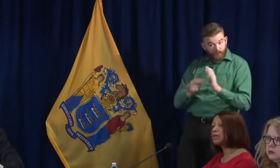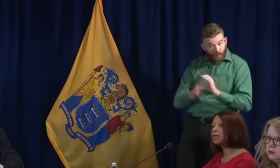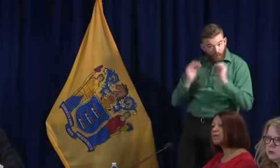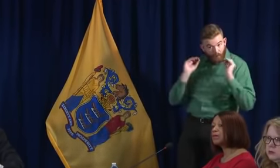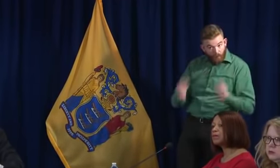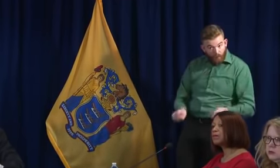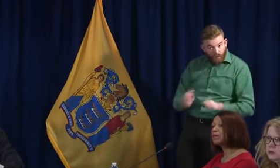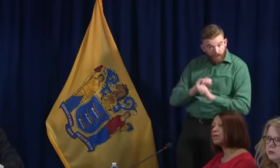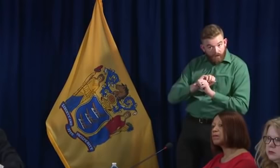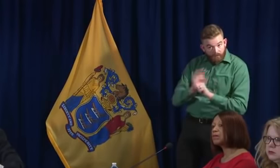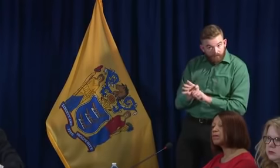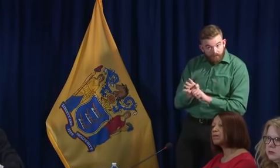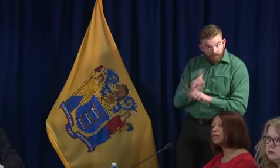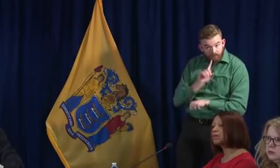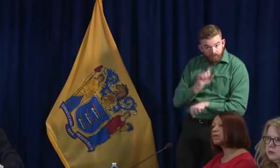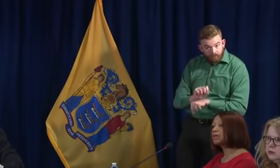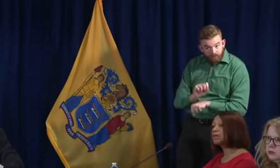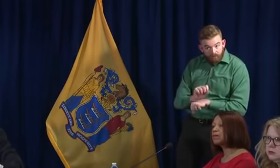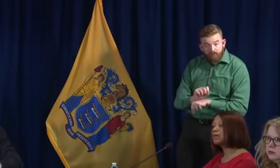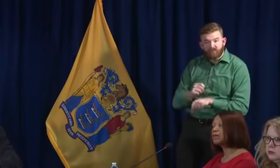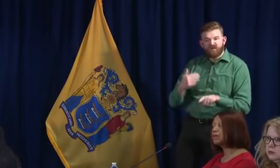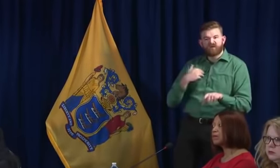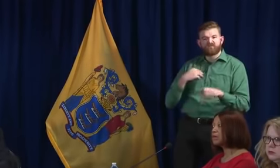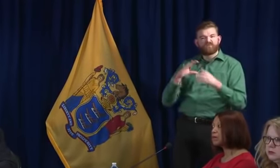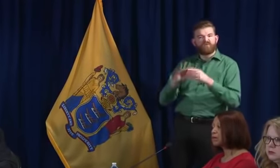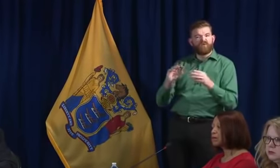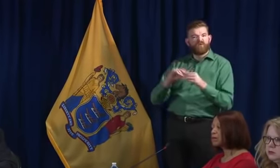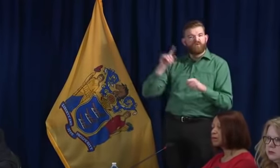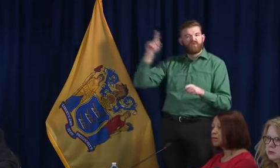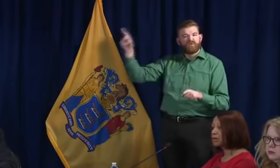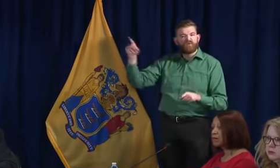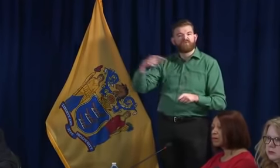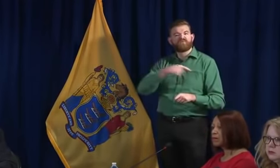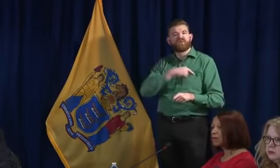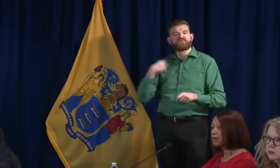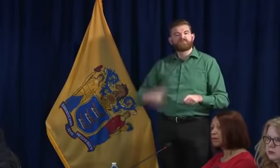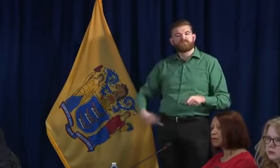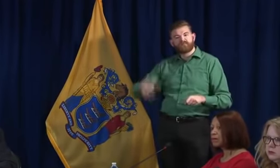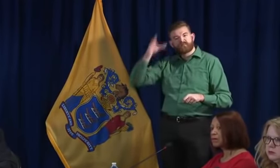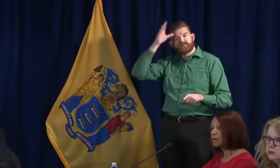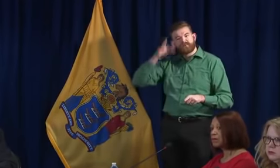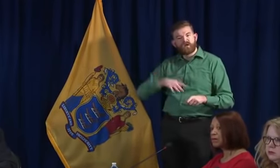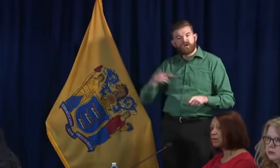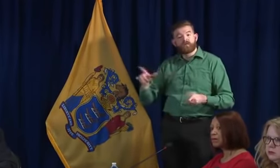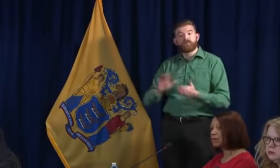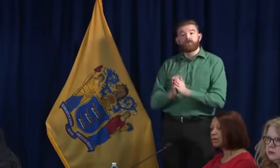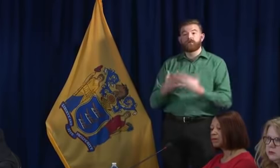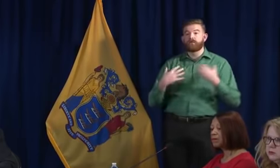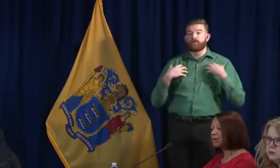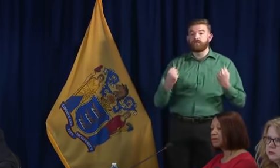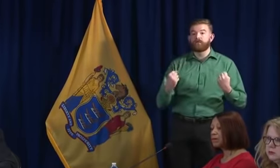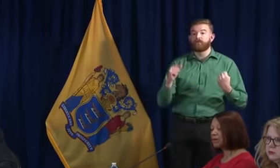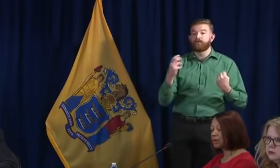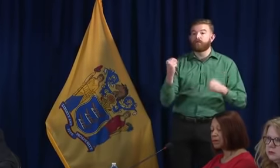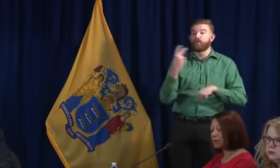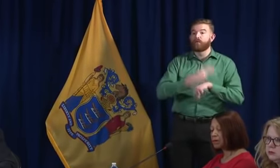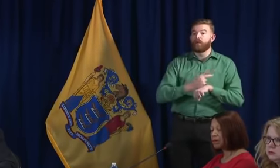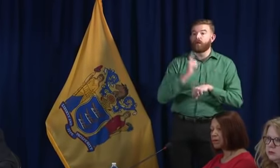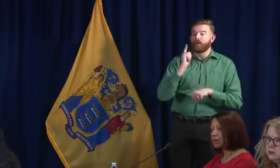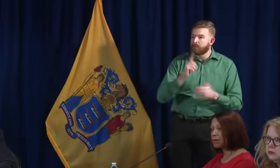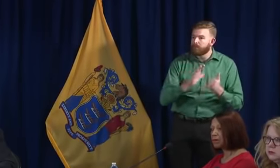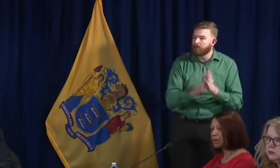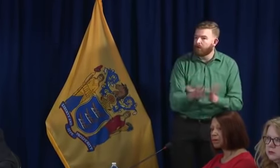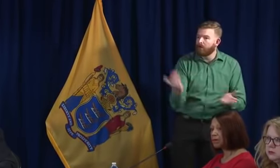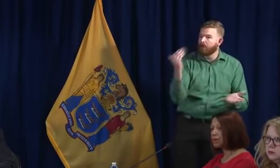got tested positive again. Do we have enough information about this virus to be able to say when